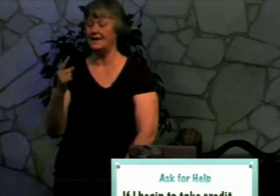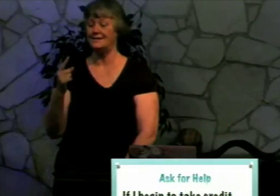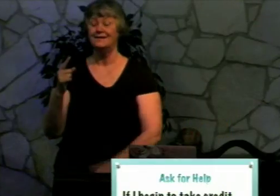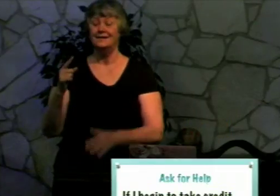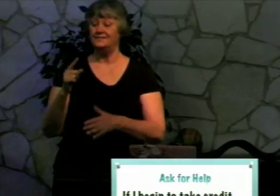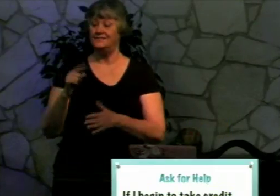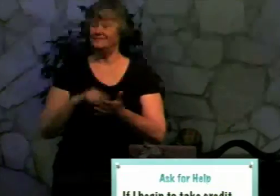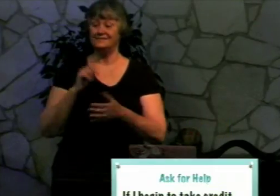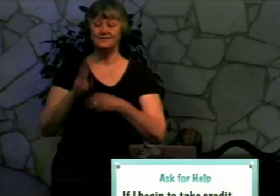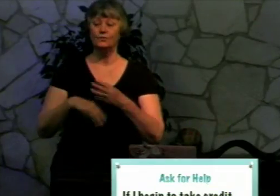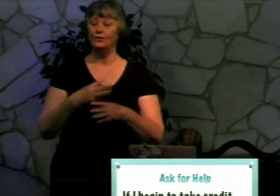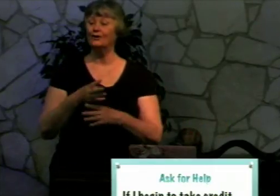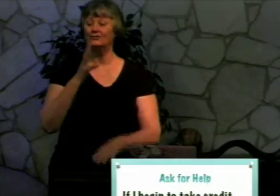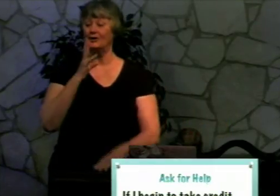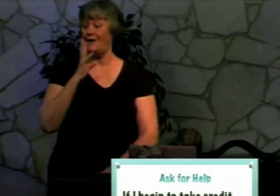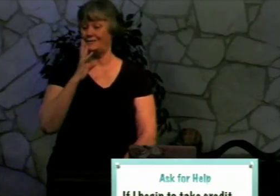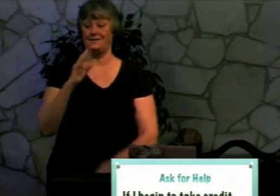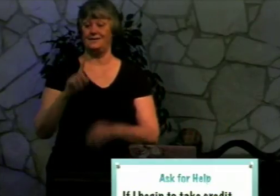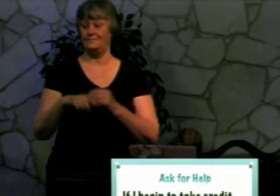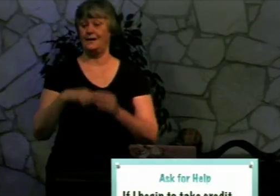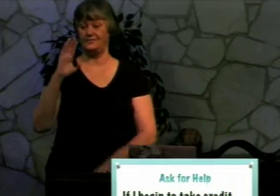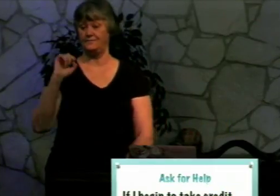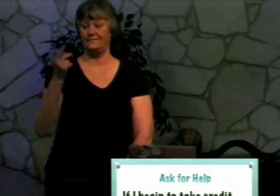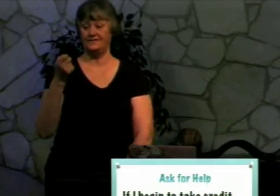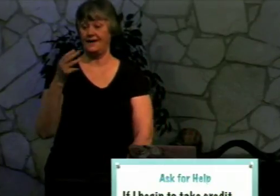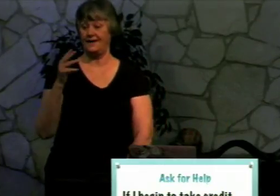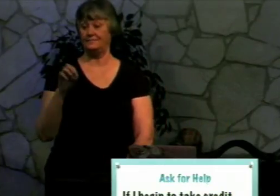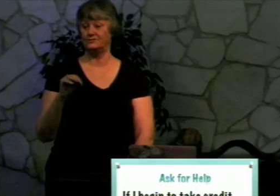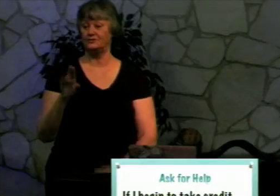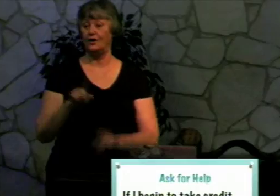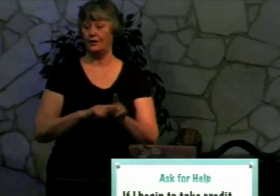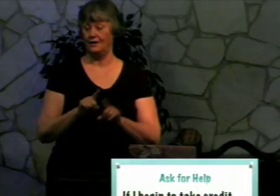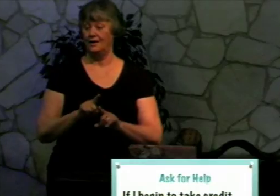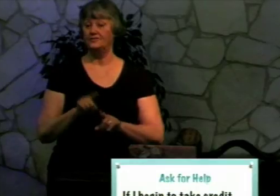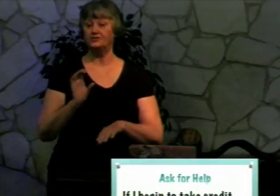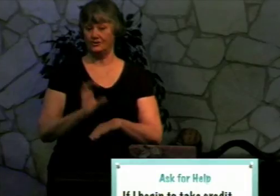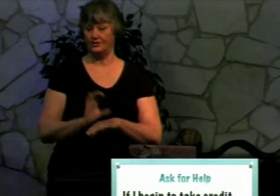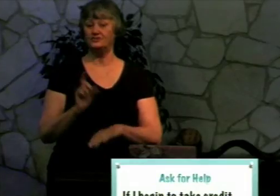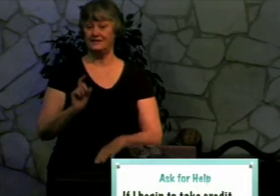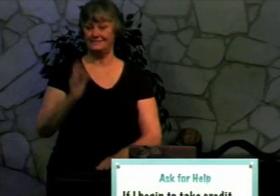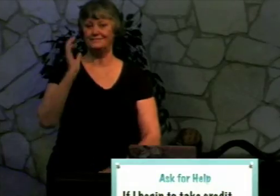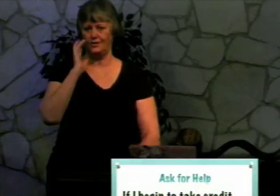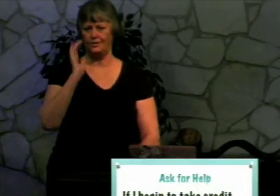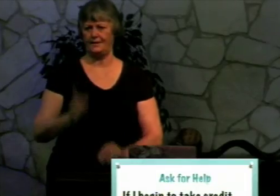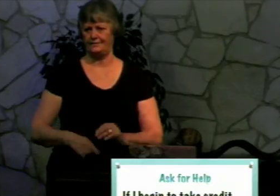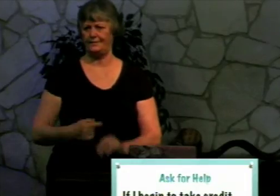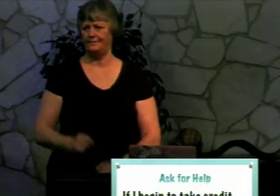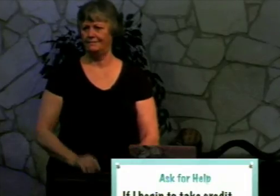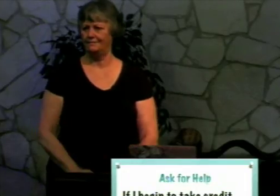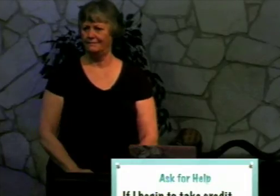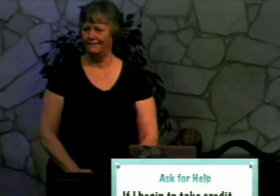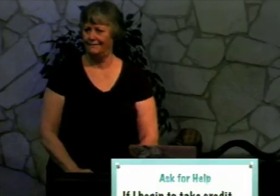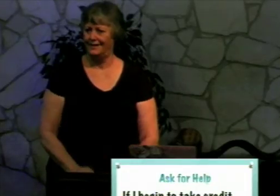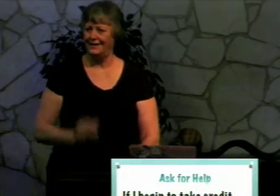saying. This is the world talking about the Bethlehem star. The church needs to know about it. If